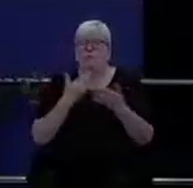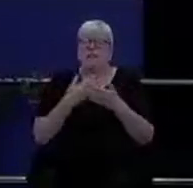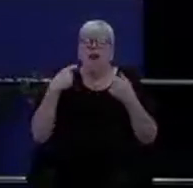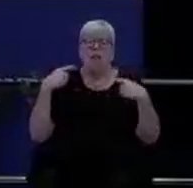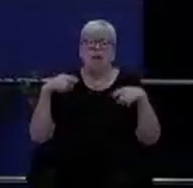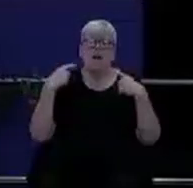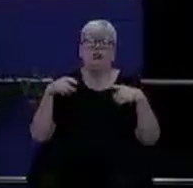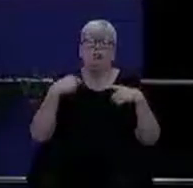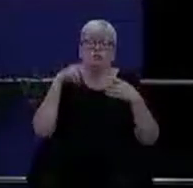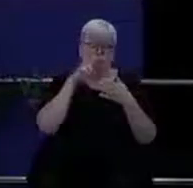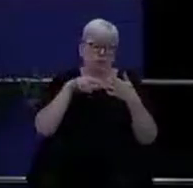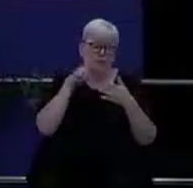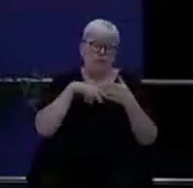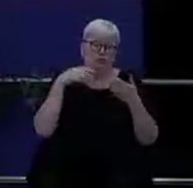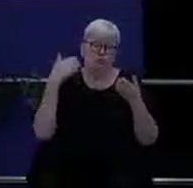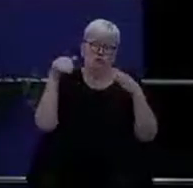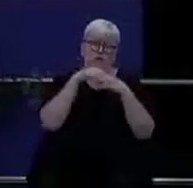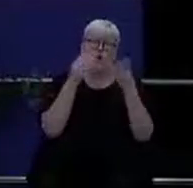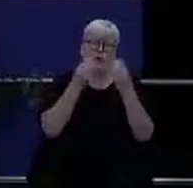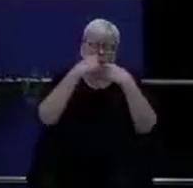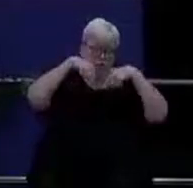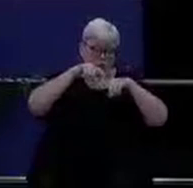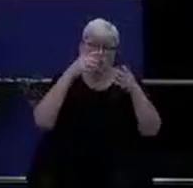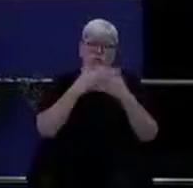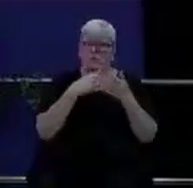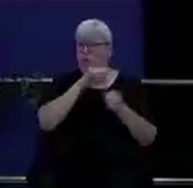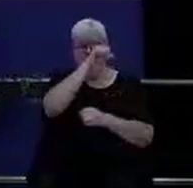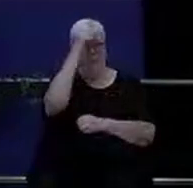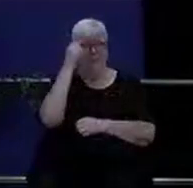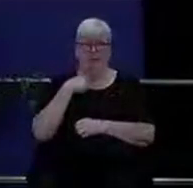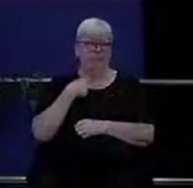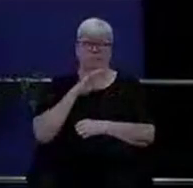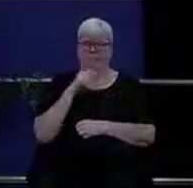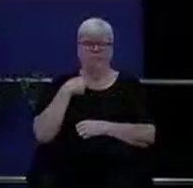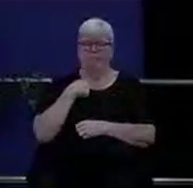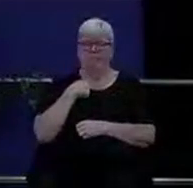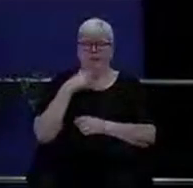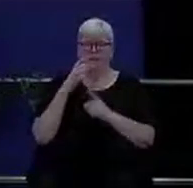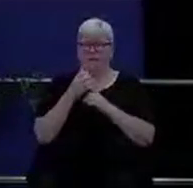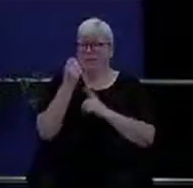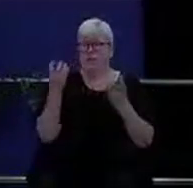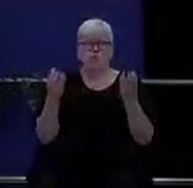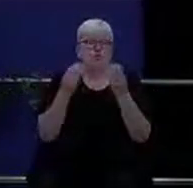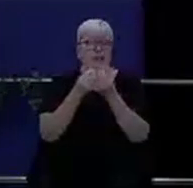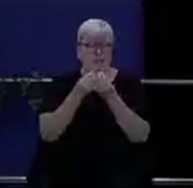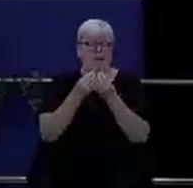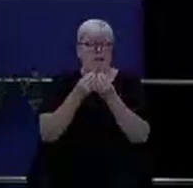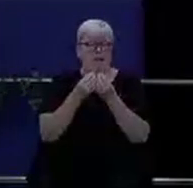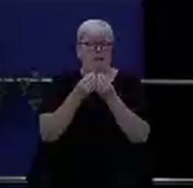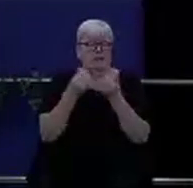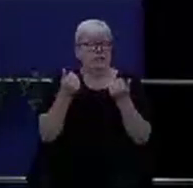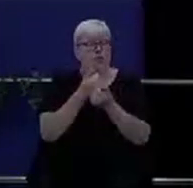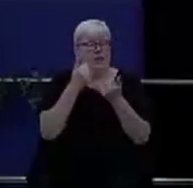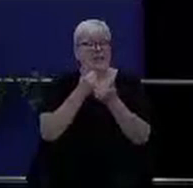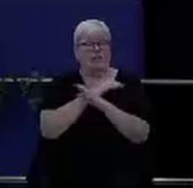reader to come on that journey with you, because you're not there as some expert who knows. So it's to be okay with not knowing.